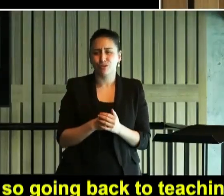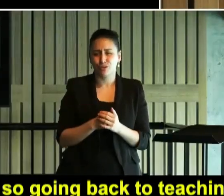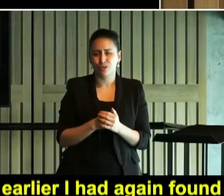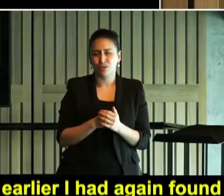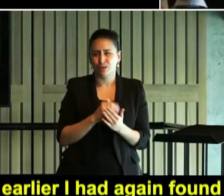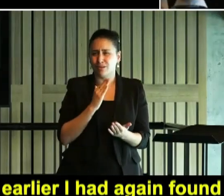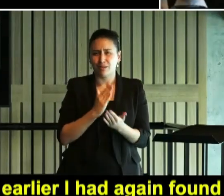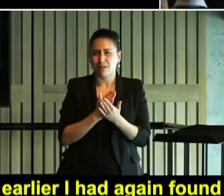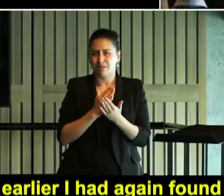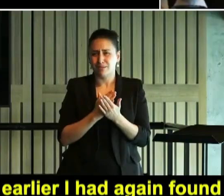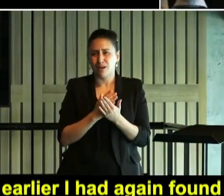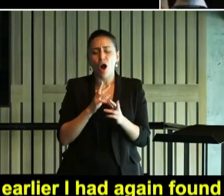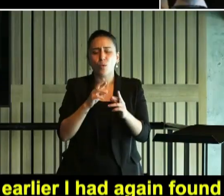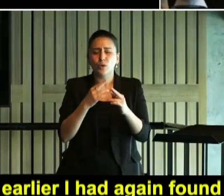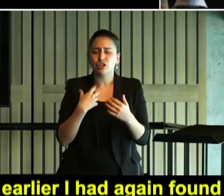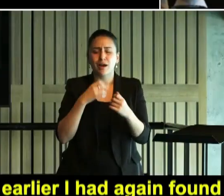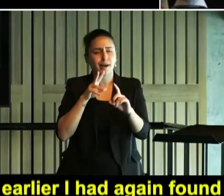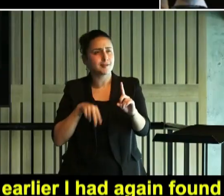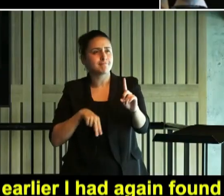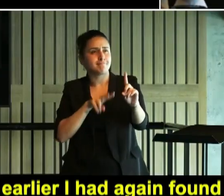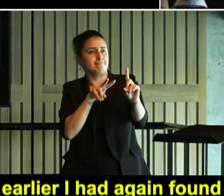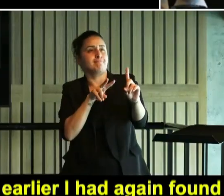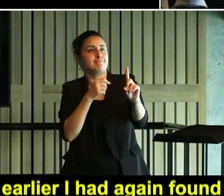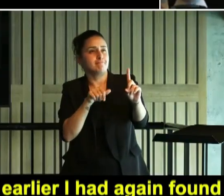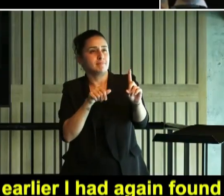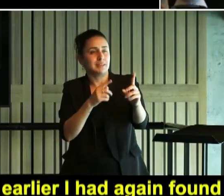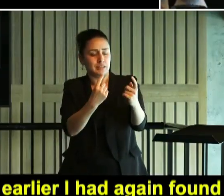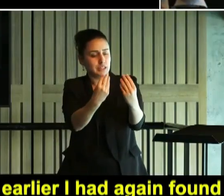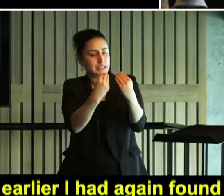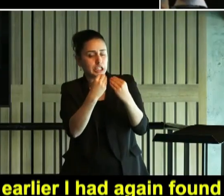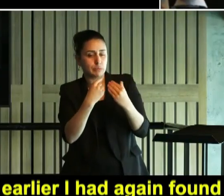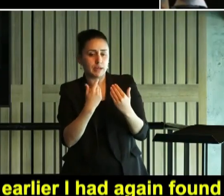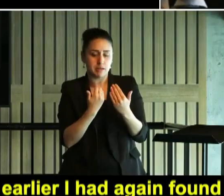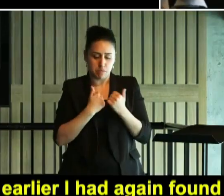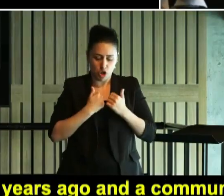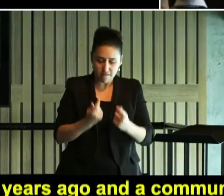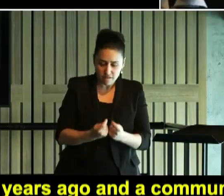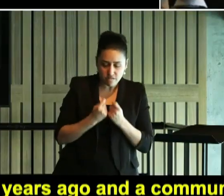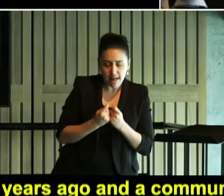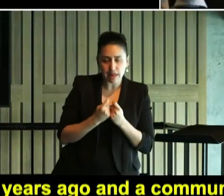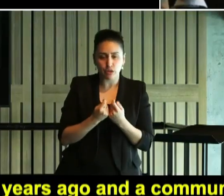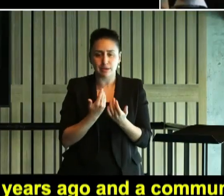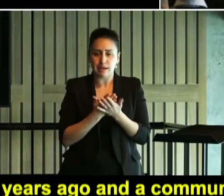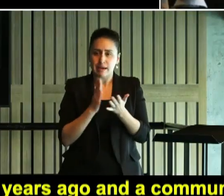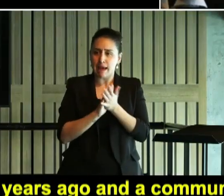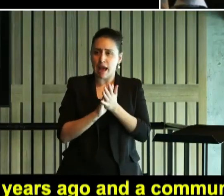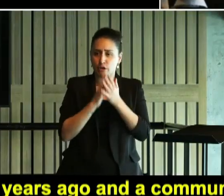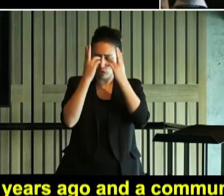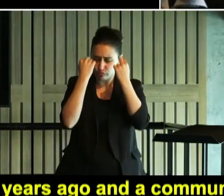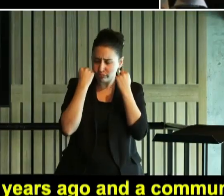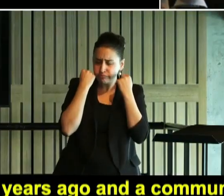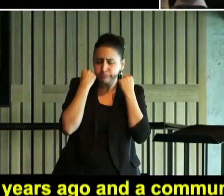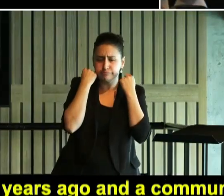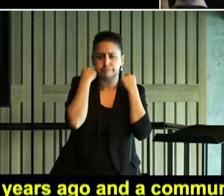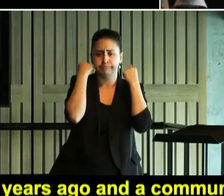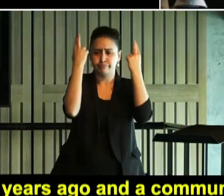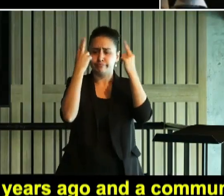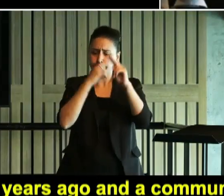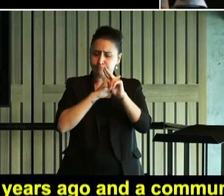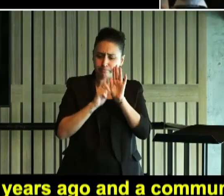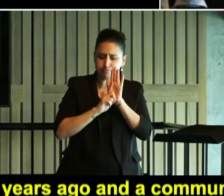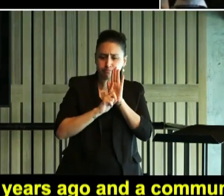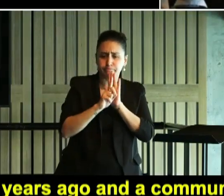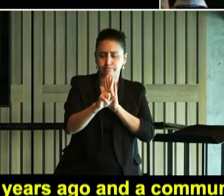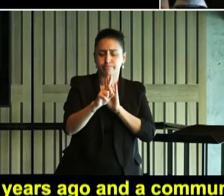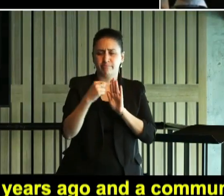really taught me what I could stand for, and also how to redevelop my voice. I think that was a very clear thing to